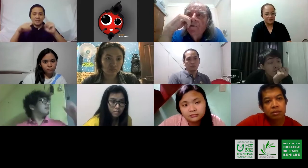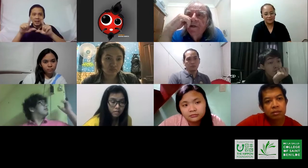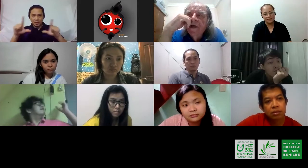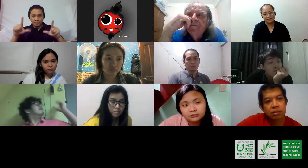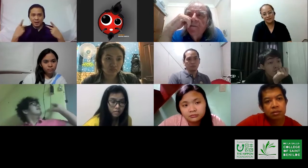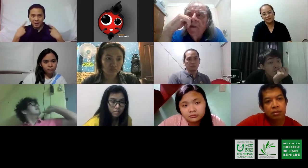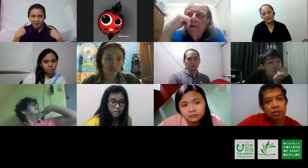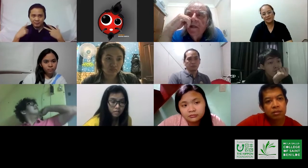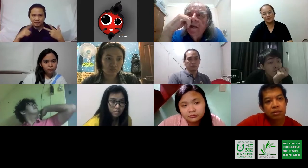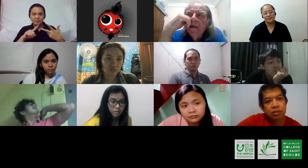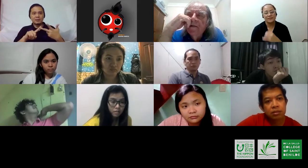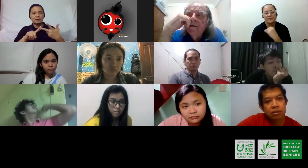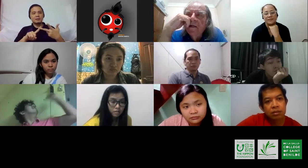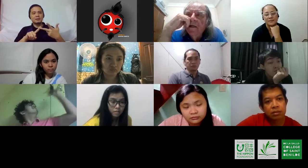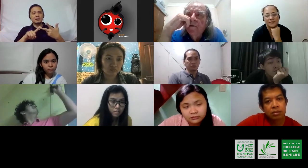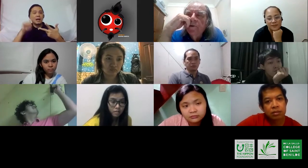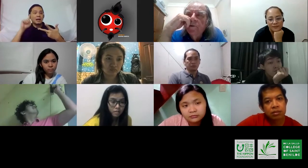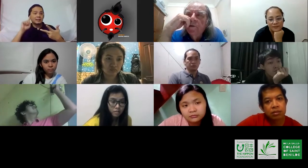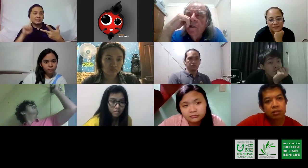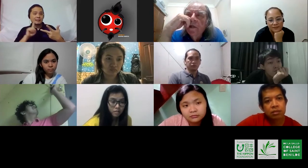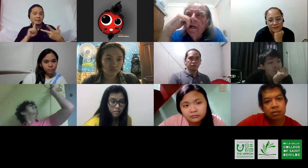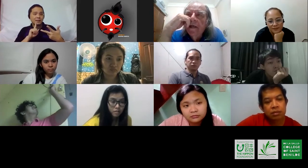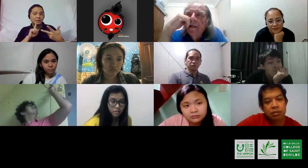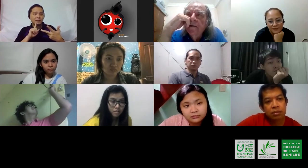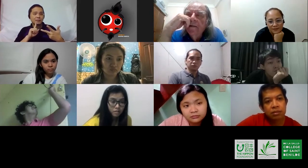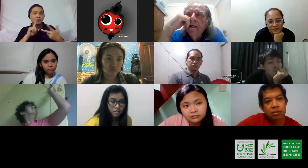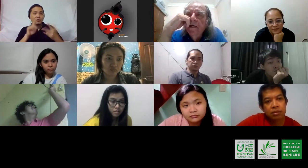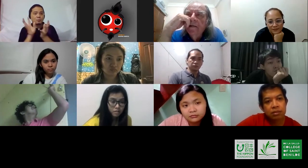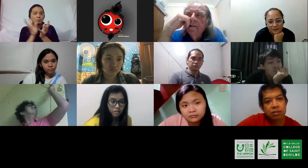deaf community and a sign language, and D,